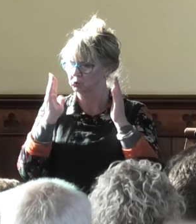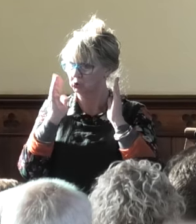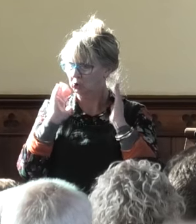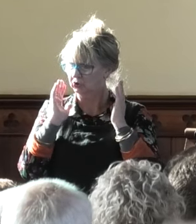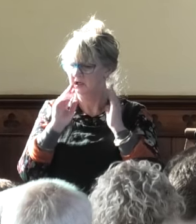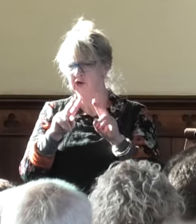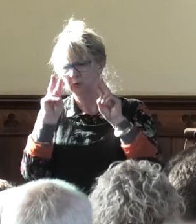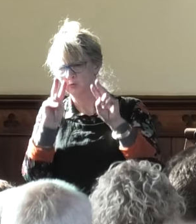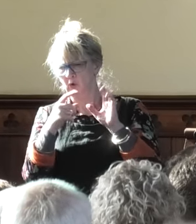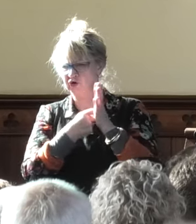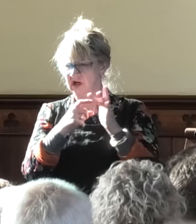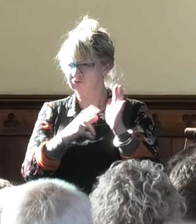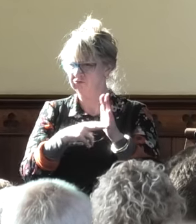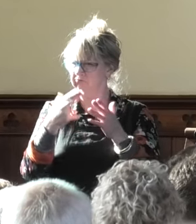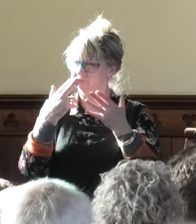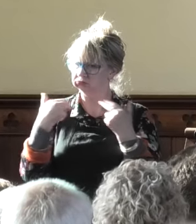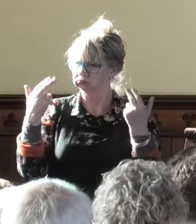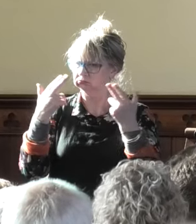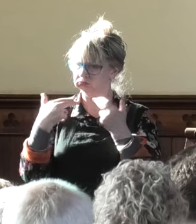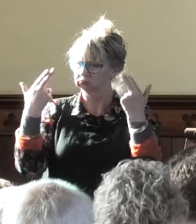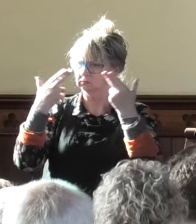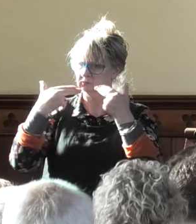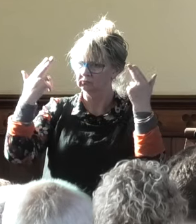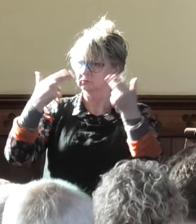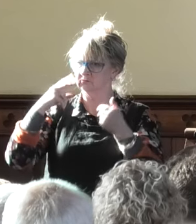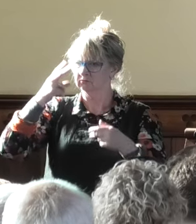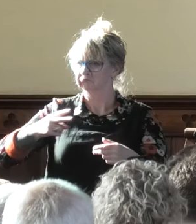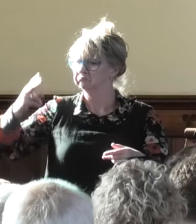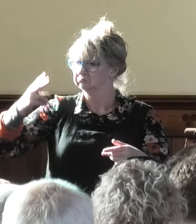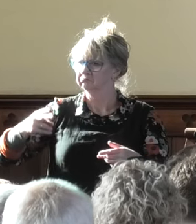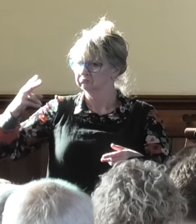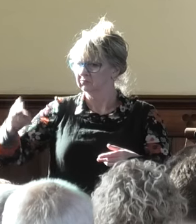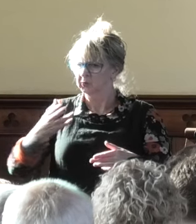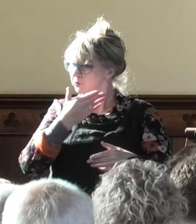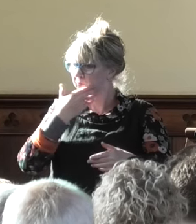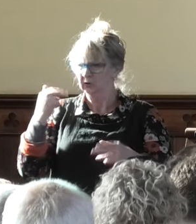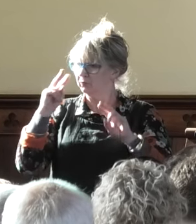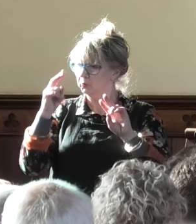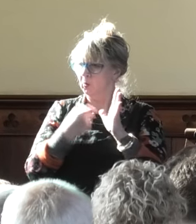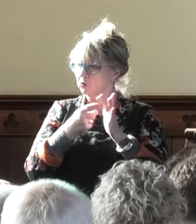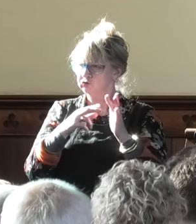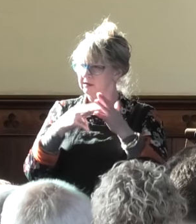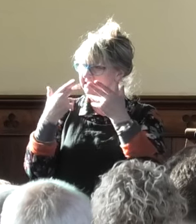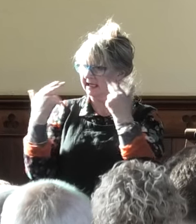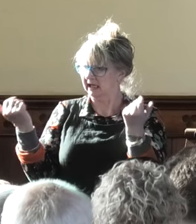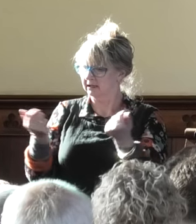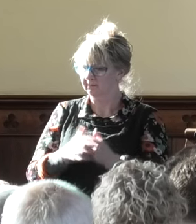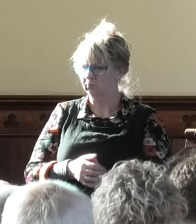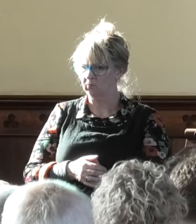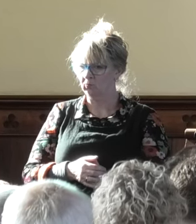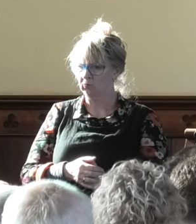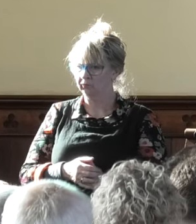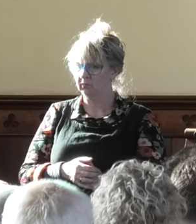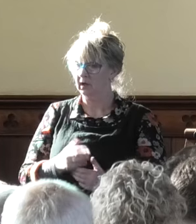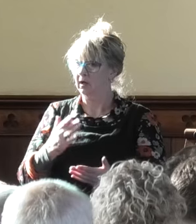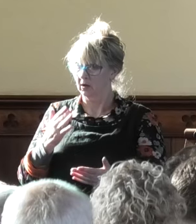songs. Nicole said, I'd never seen that before as we were new to the church and it was beautiful to watch. While we're on the topic